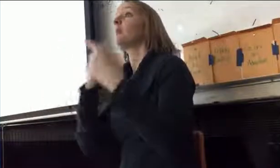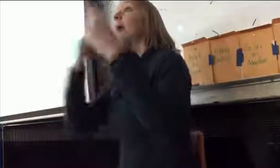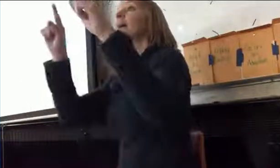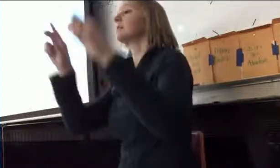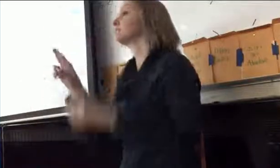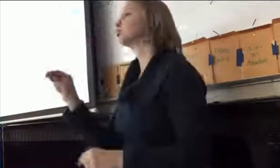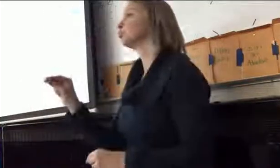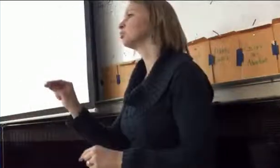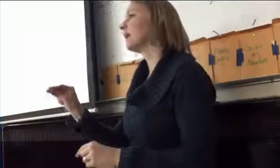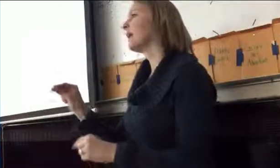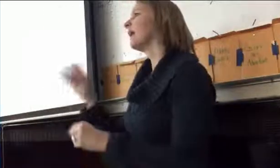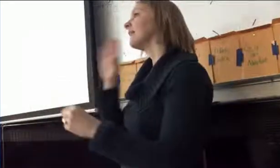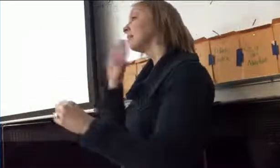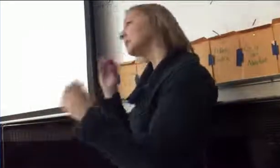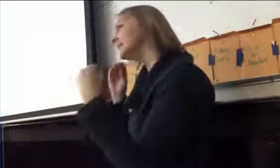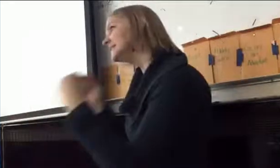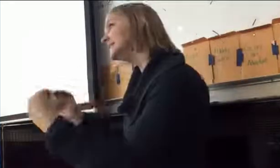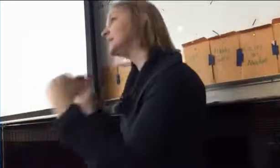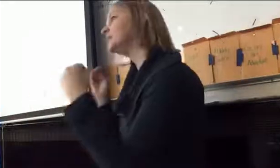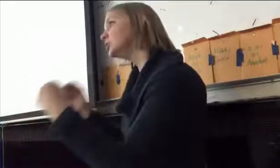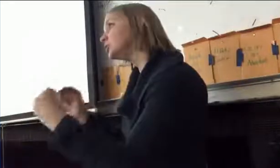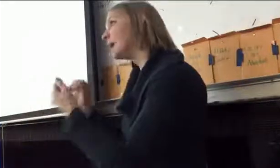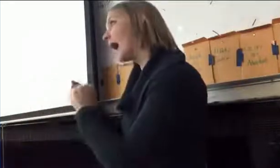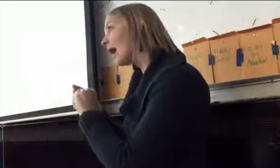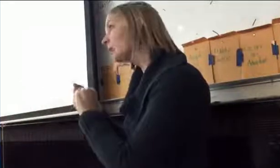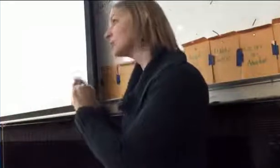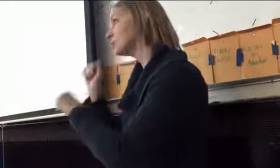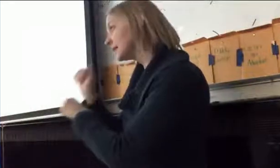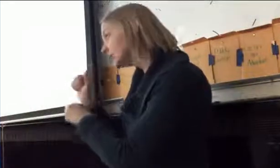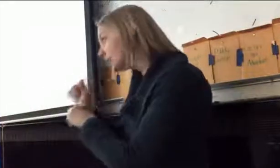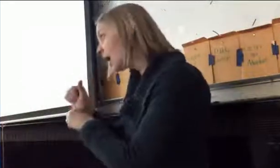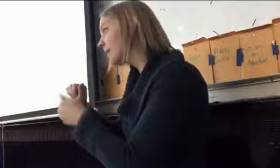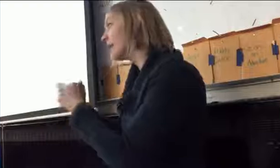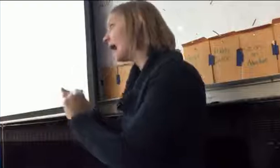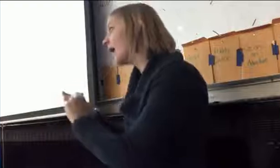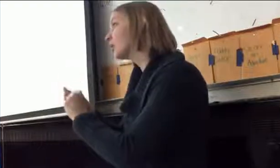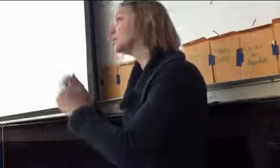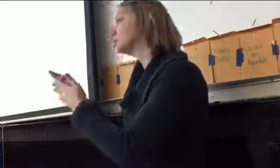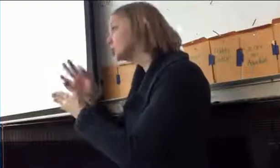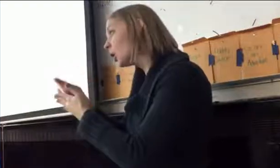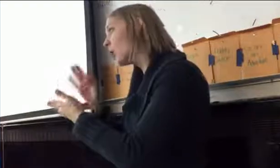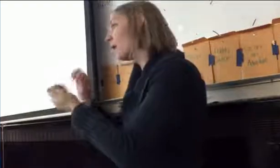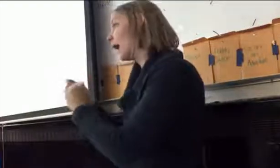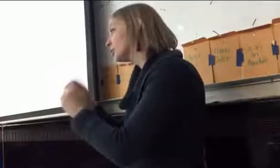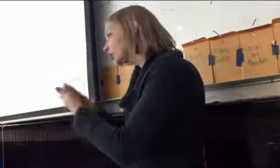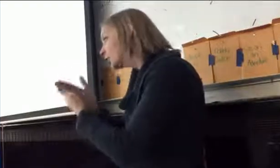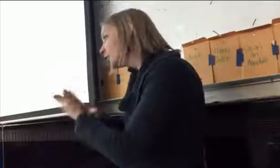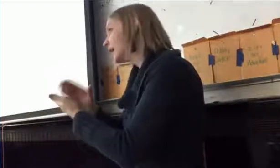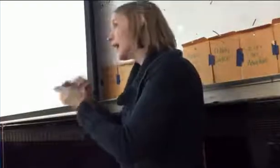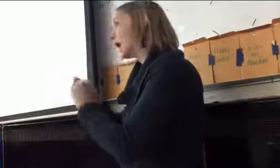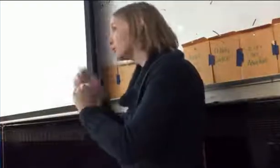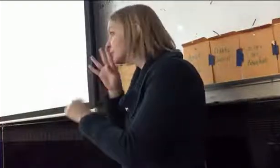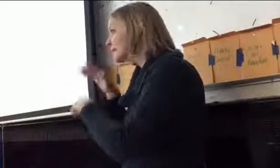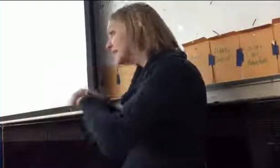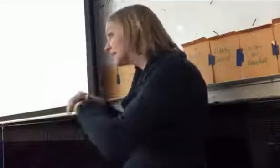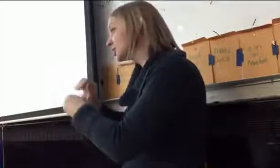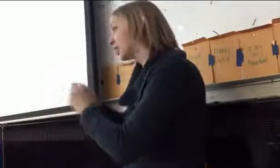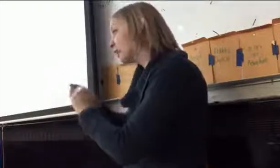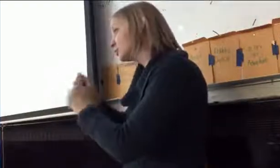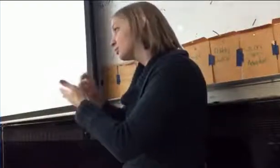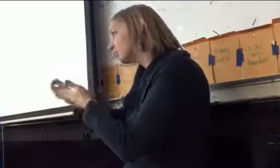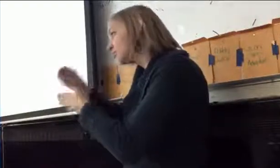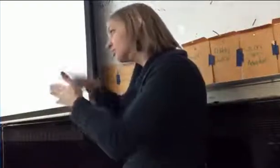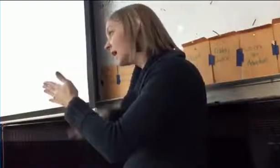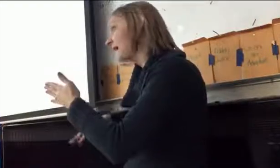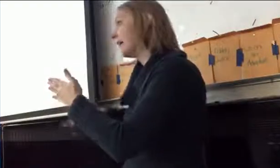they're going to do is they're going to teach you how to get a job, how to sew, how to cook, how to speak English, how to be able to read and write. They're going to